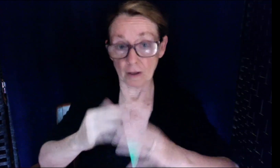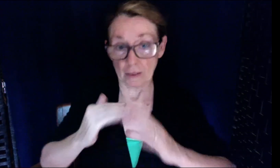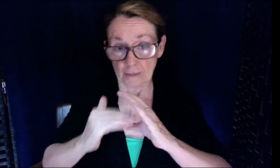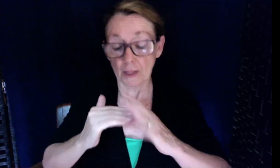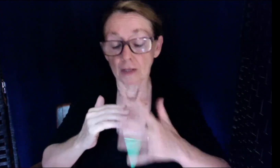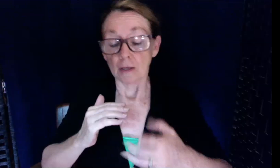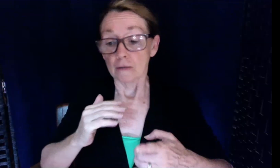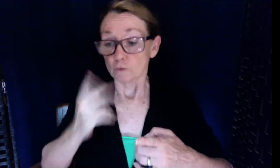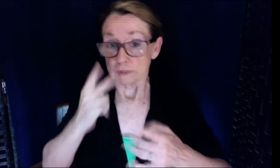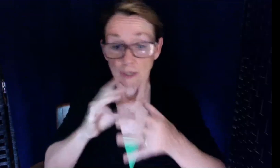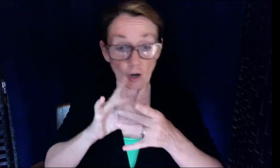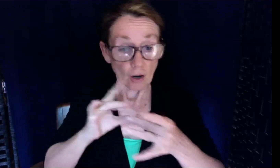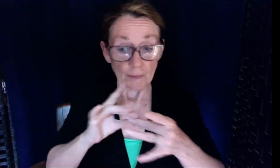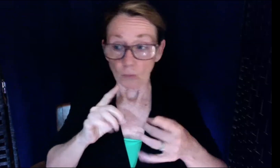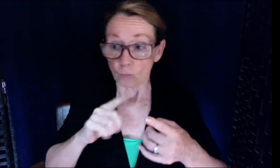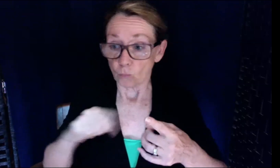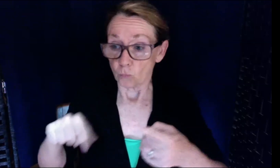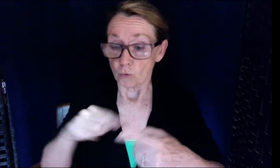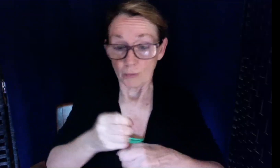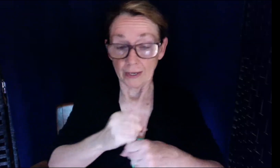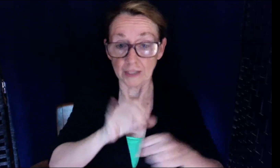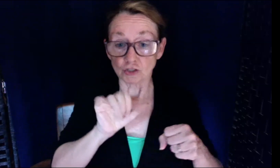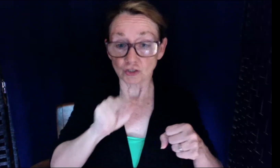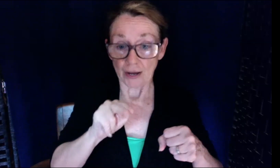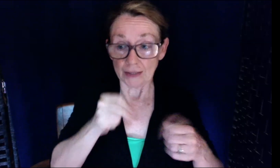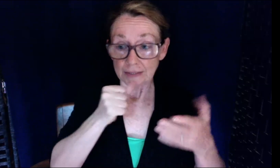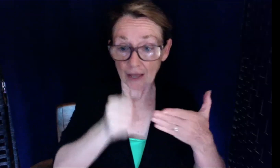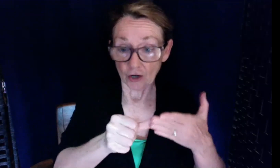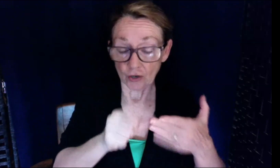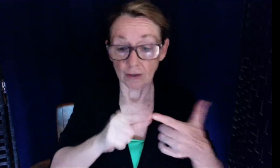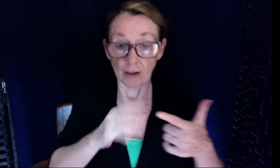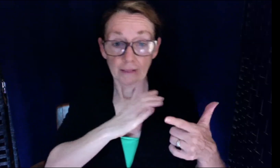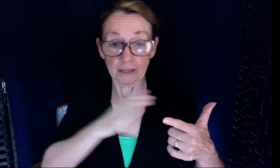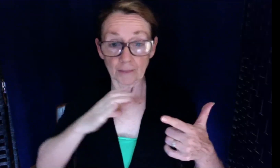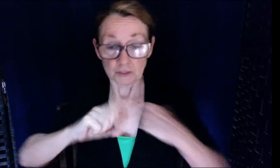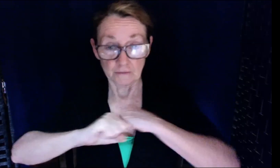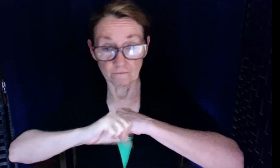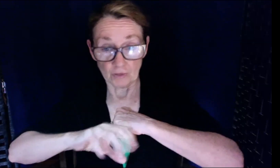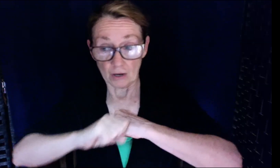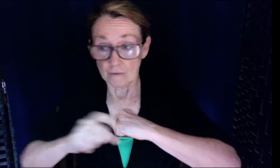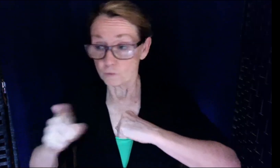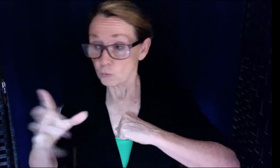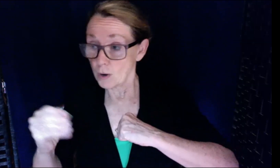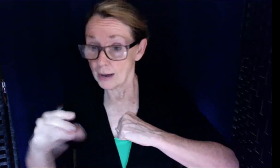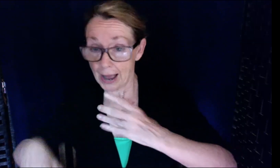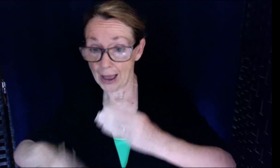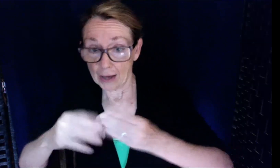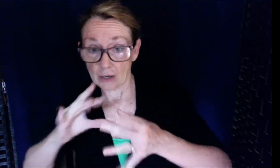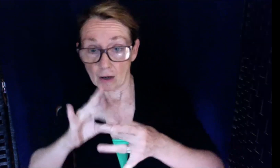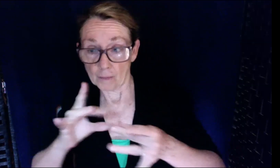get Jan's letter and the commission's flyer, if you can make any comments on that, we should have that